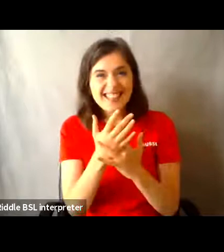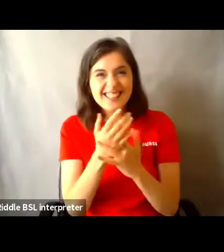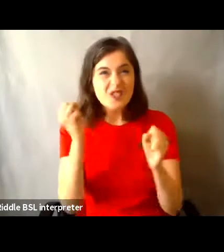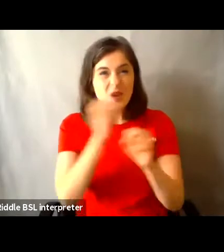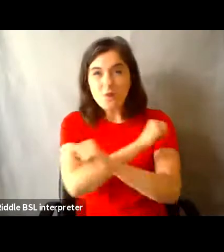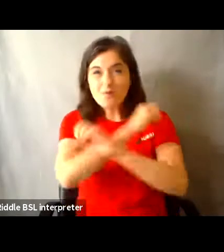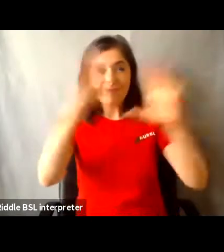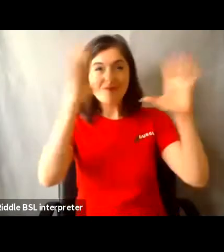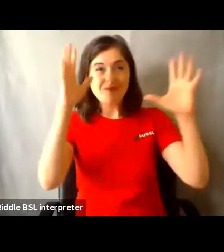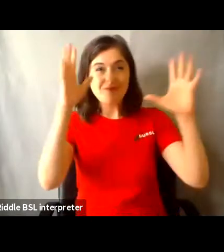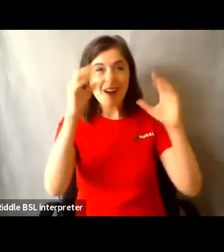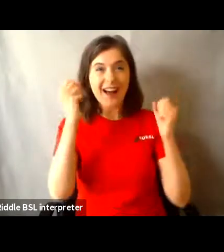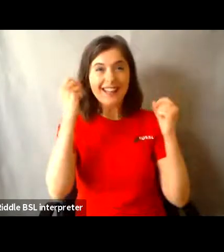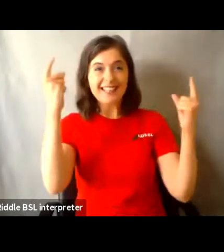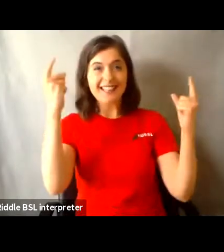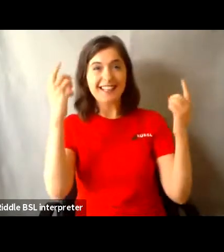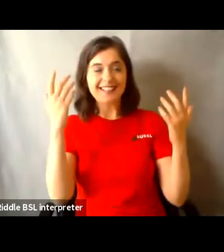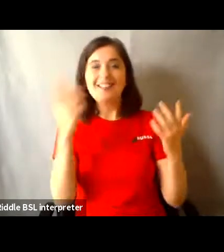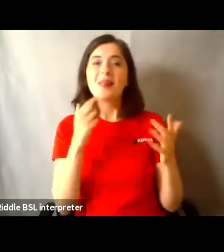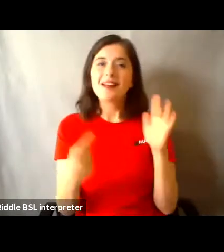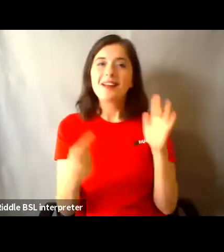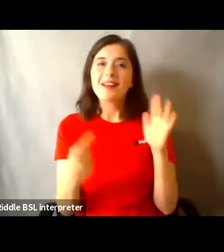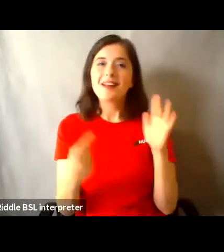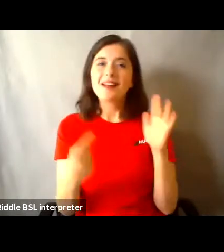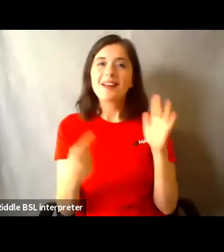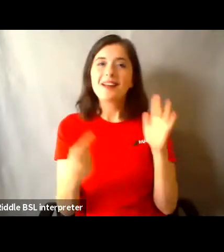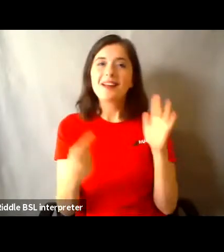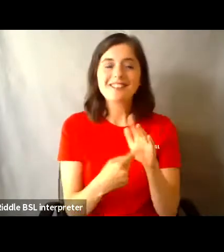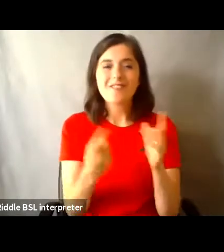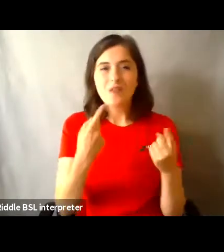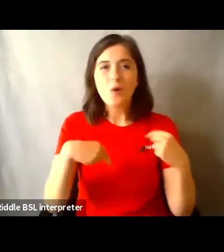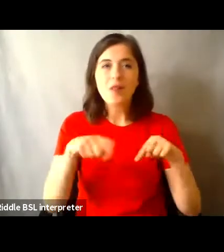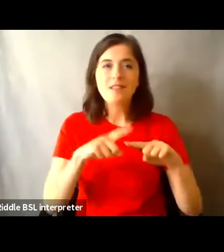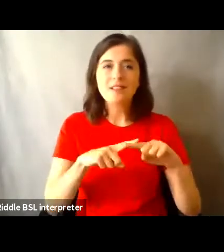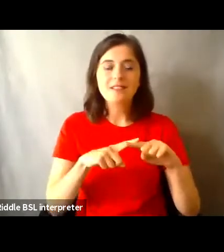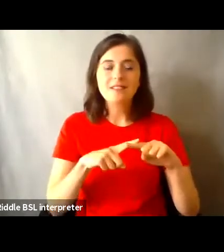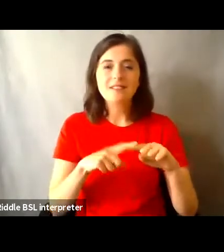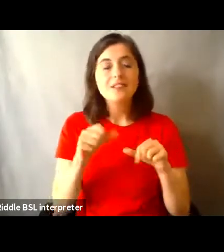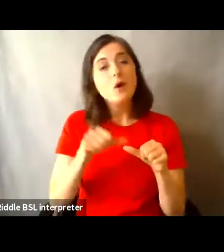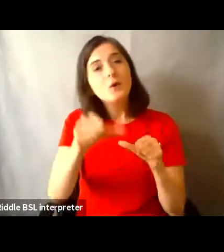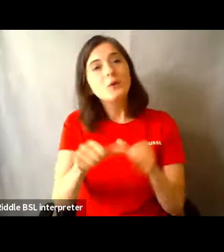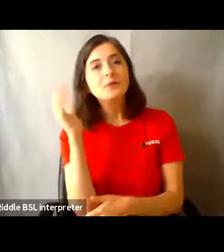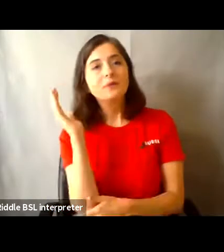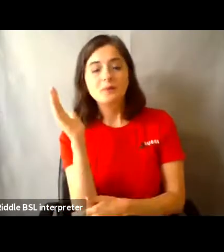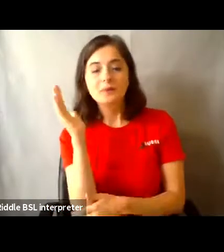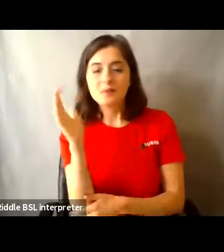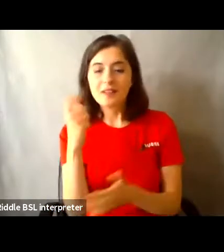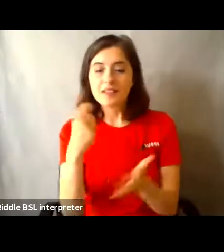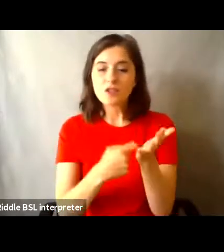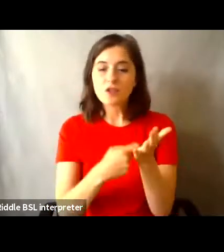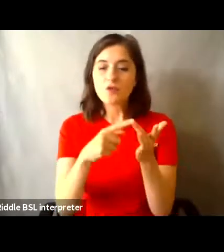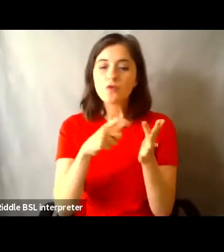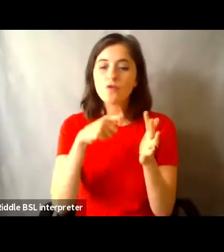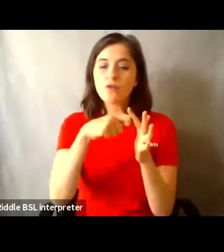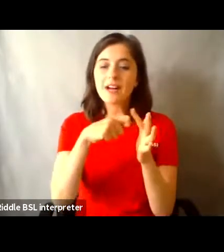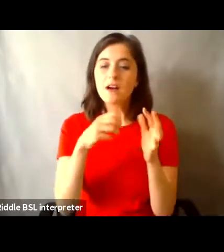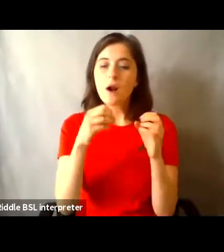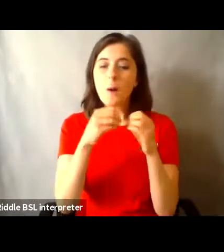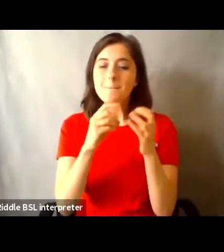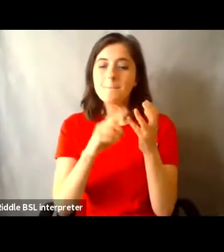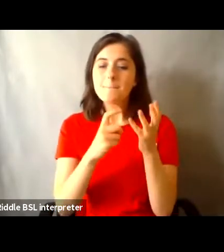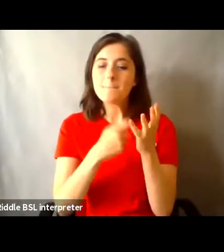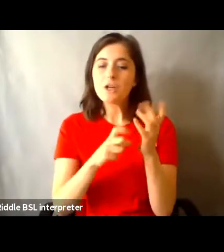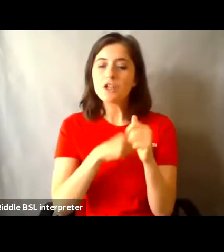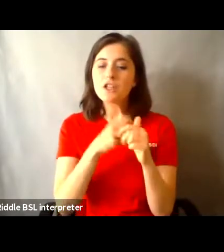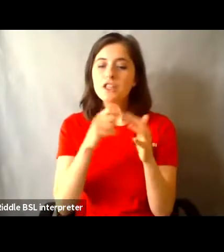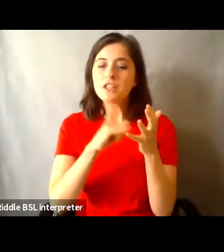really important for all of us. So our next speaker is Rick Burgess. Rick is part of Recovery in the Bin, as well as